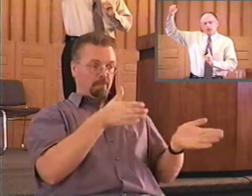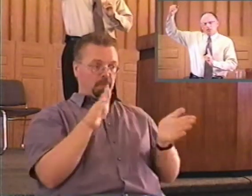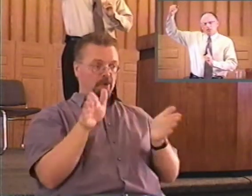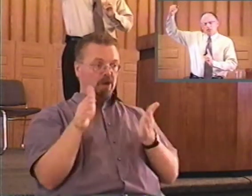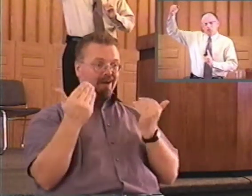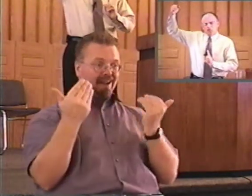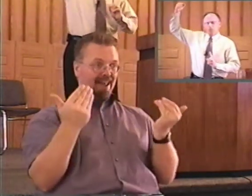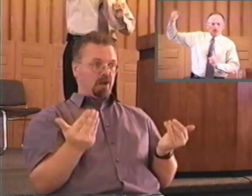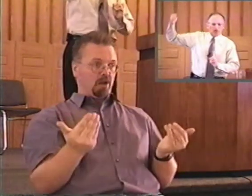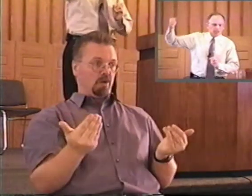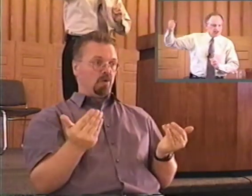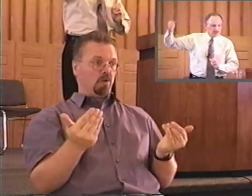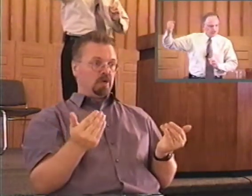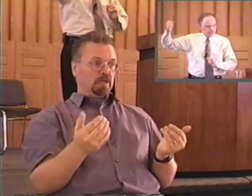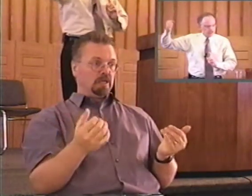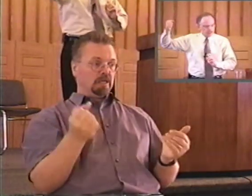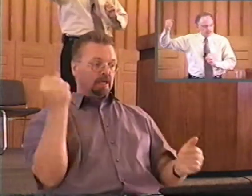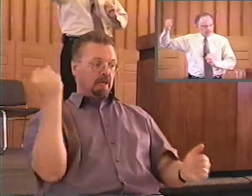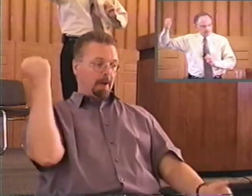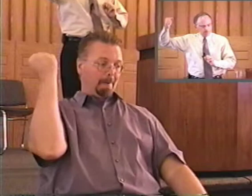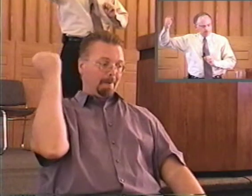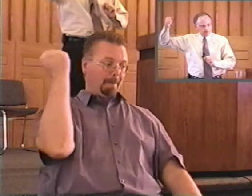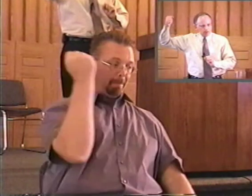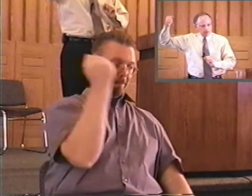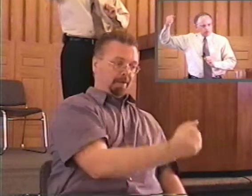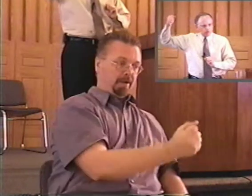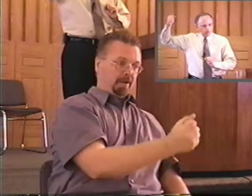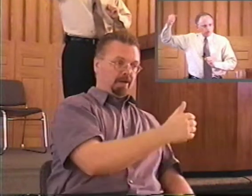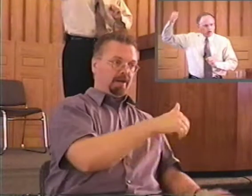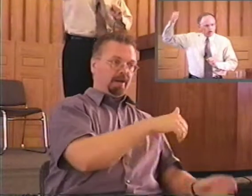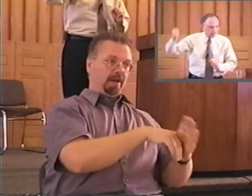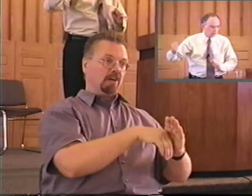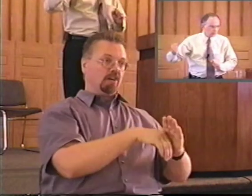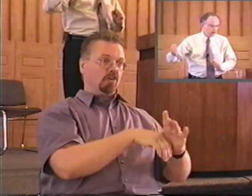point to plunge that knife